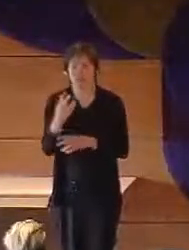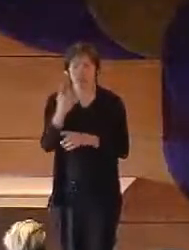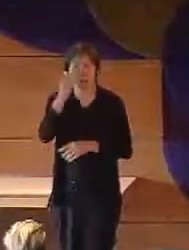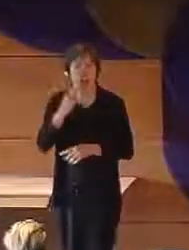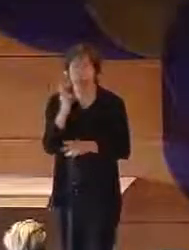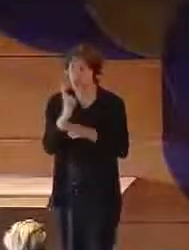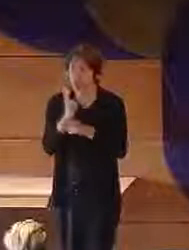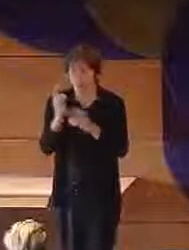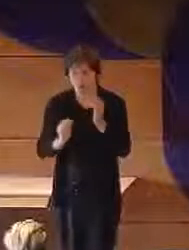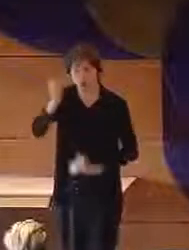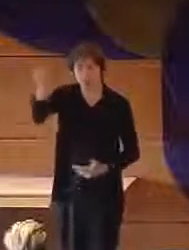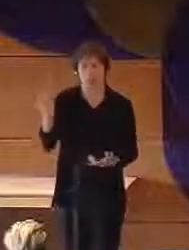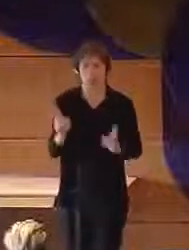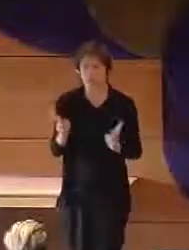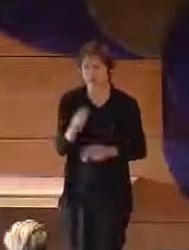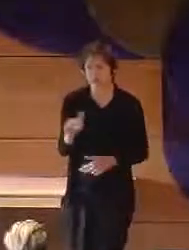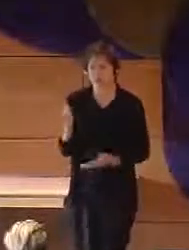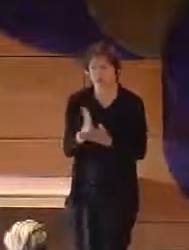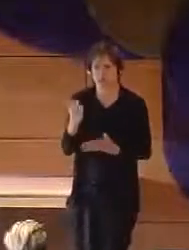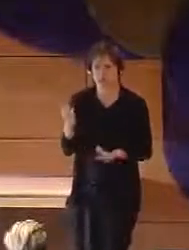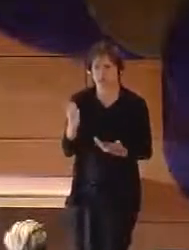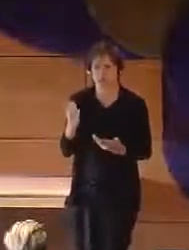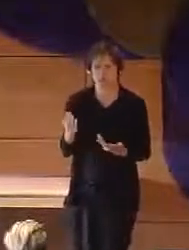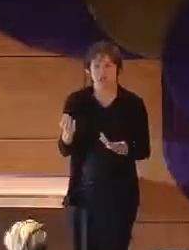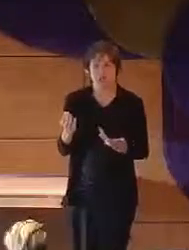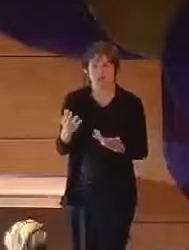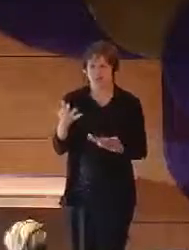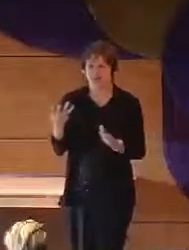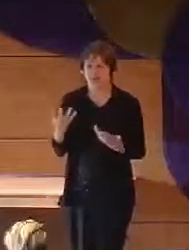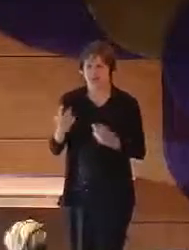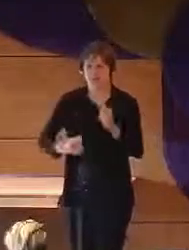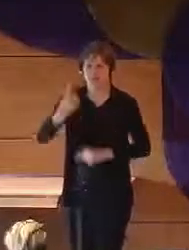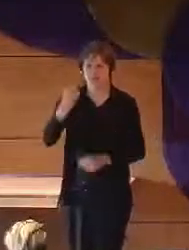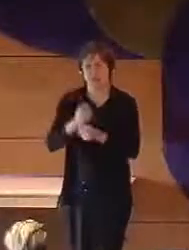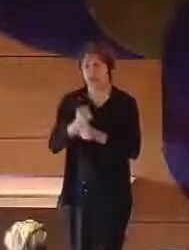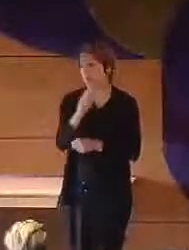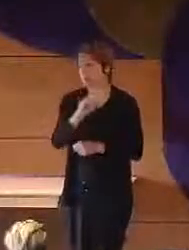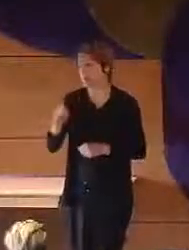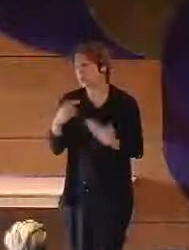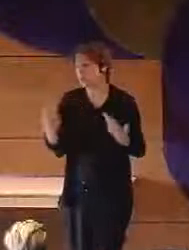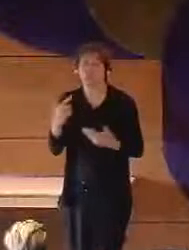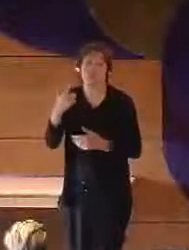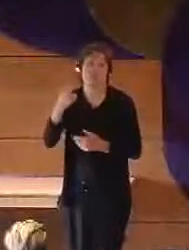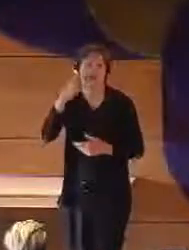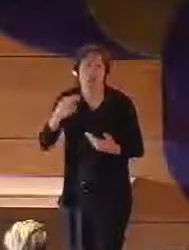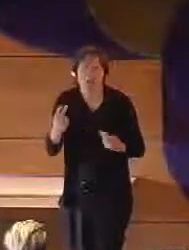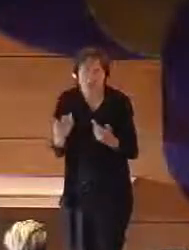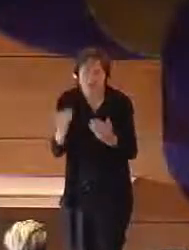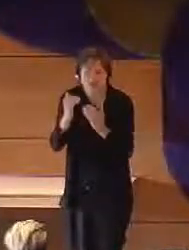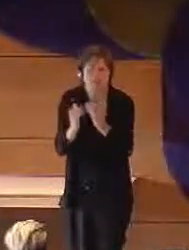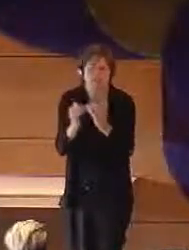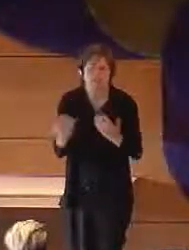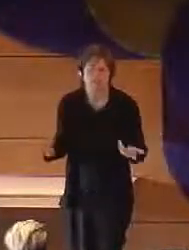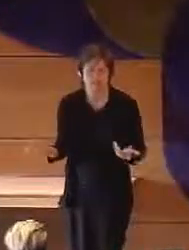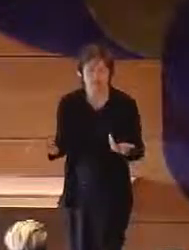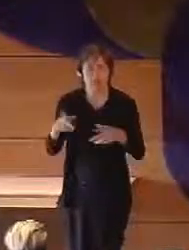the end of their teens. So you might say that sounds like a good idea, but I'll tell you in a minute why it's not such a good